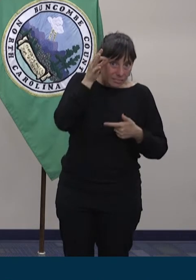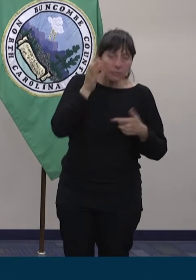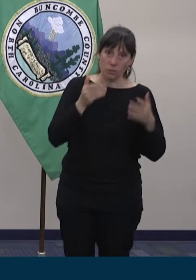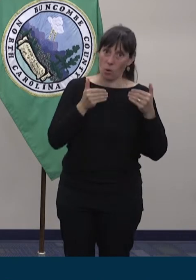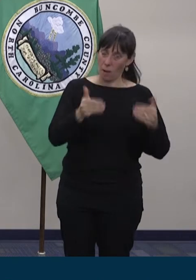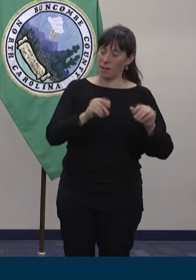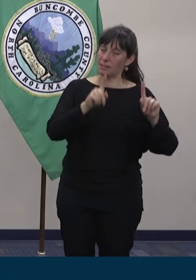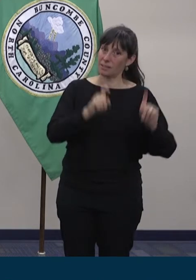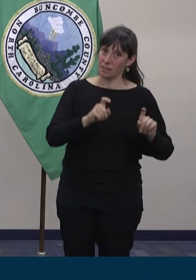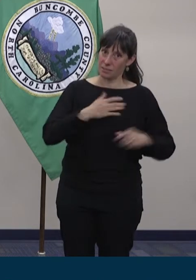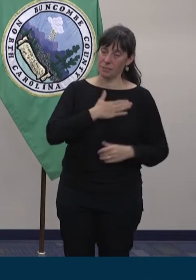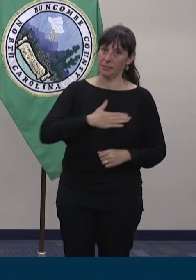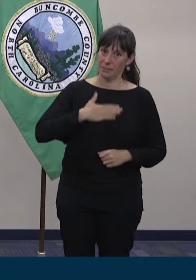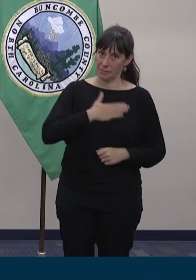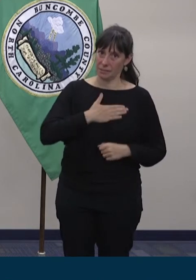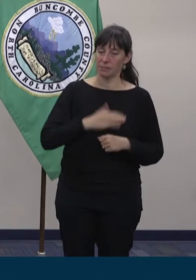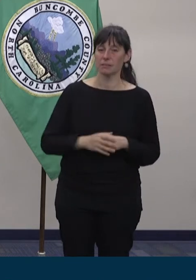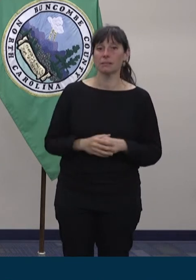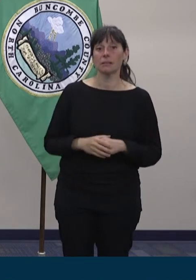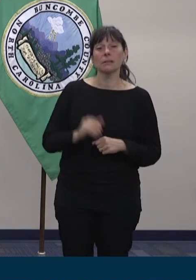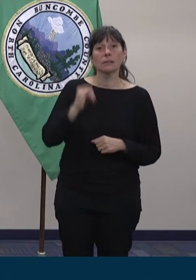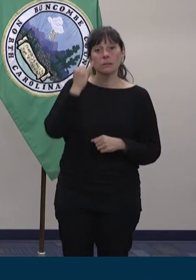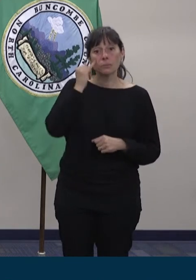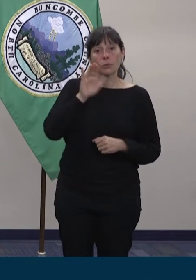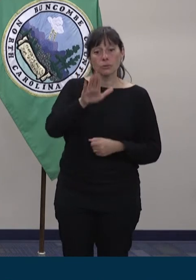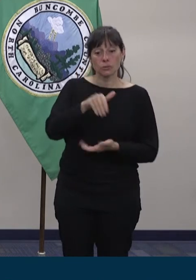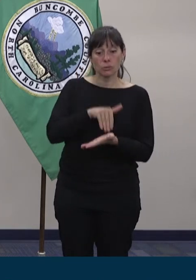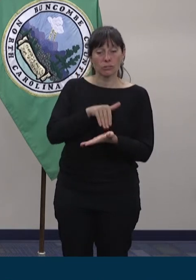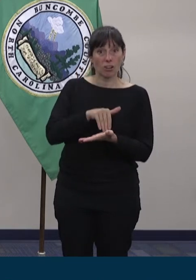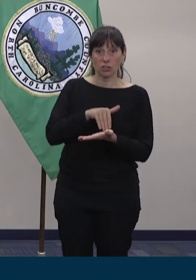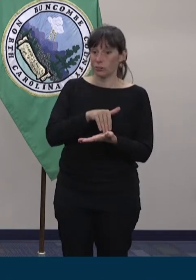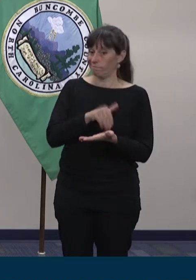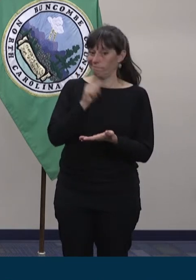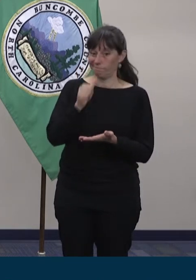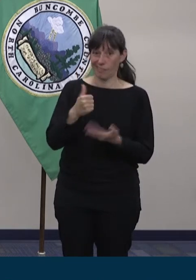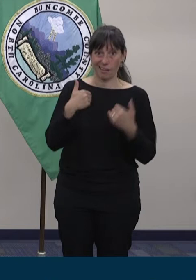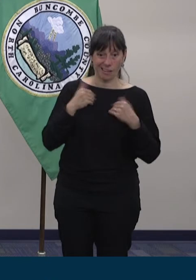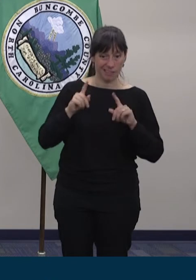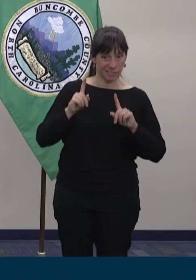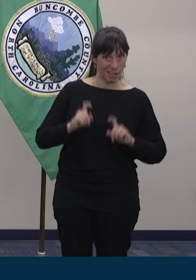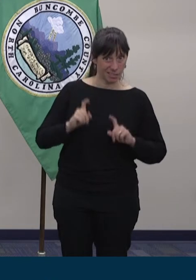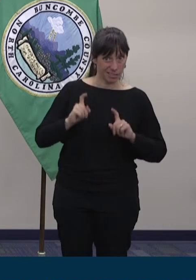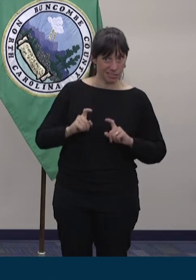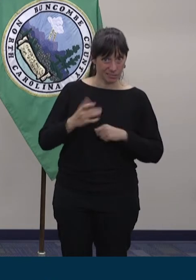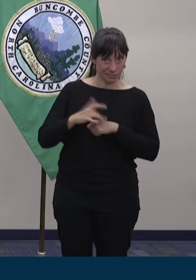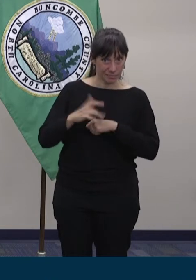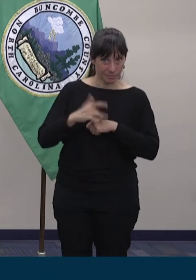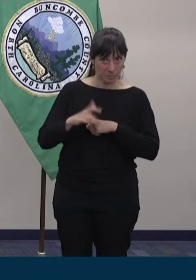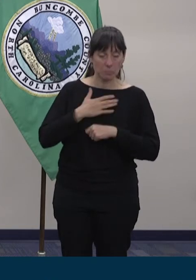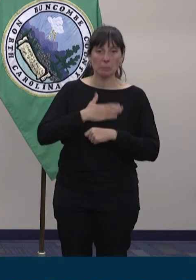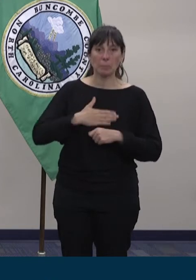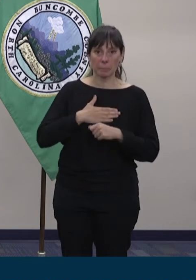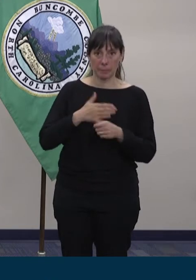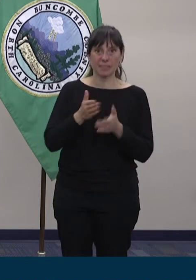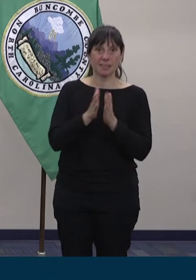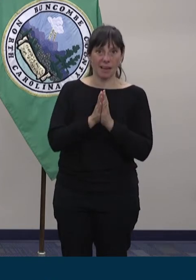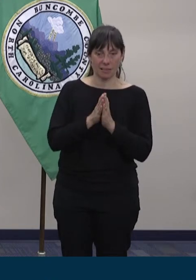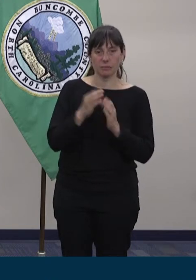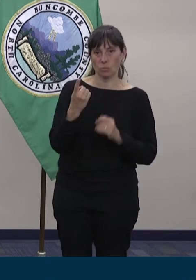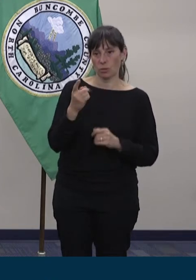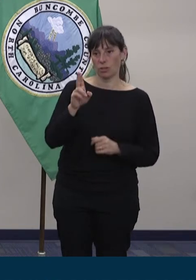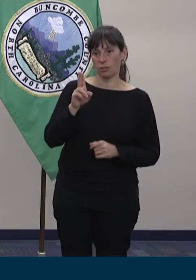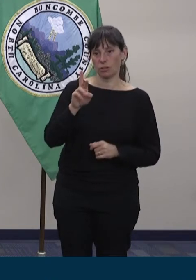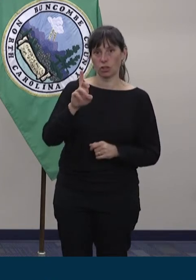If your healthcare provider does not offer testing, contact one of the local urgent cares or clinics